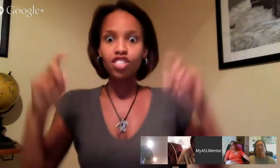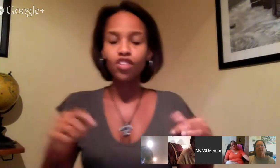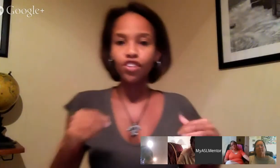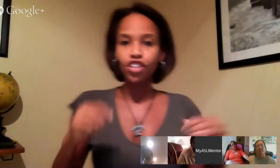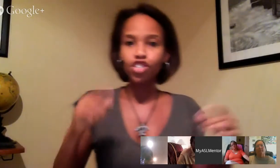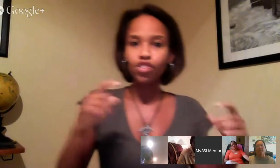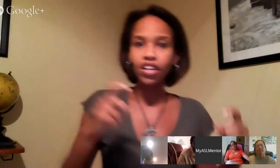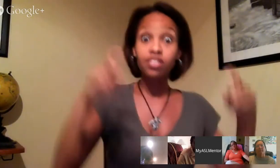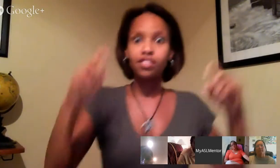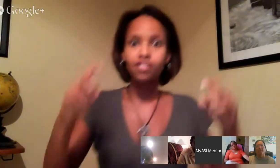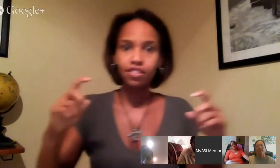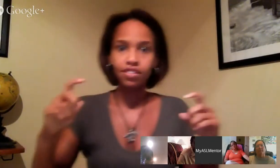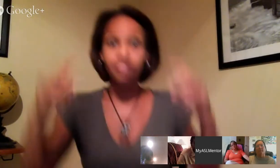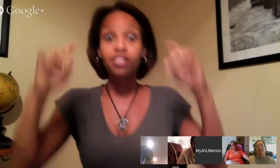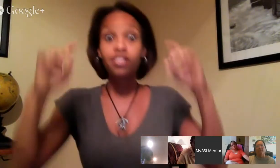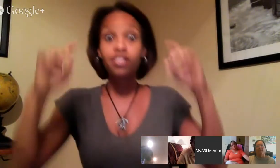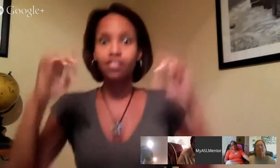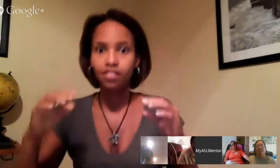this feels very strange.